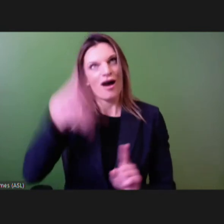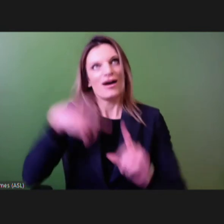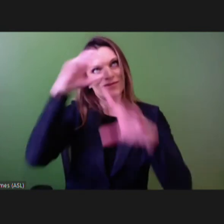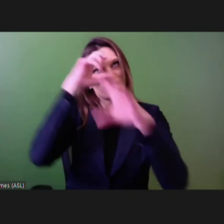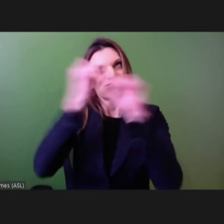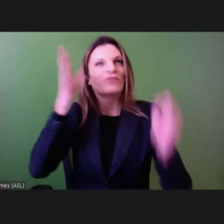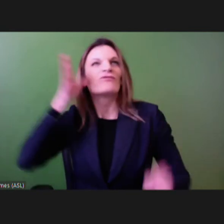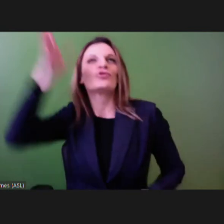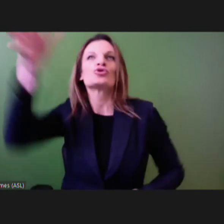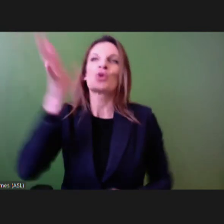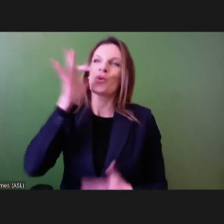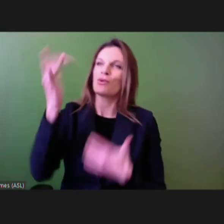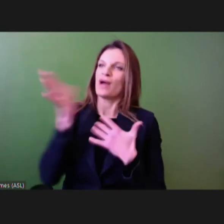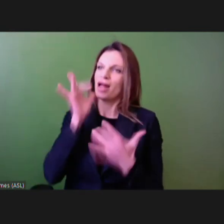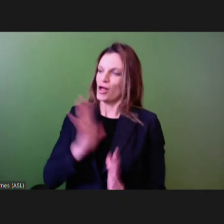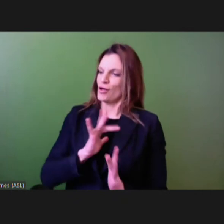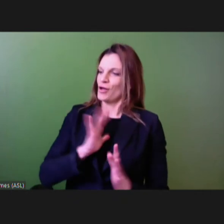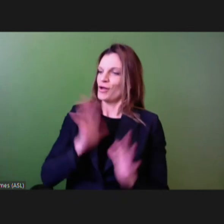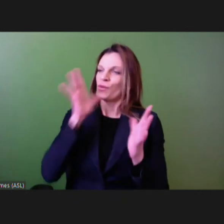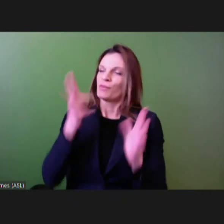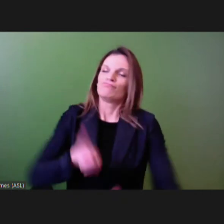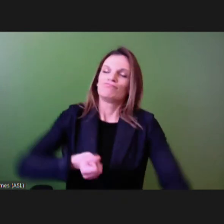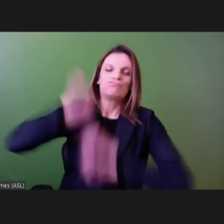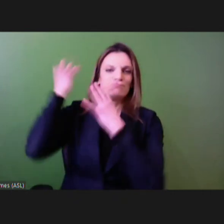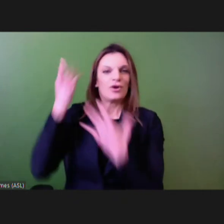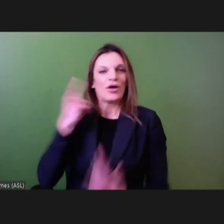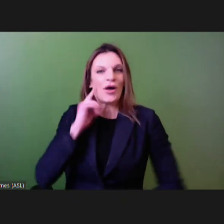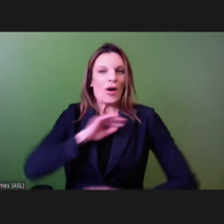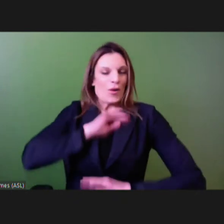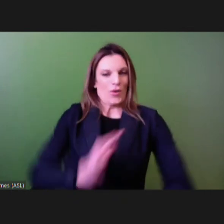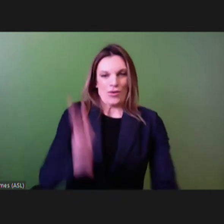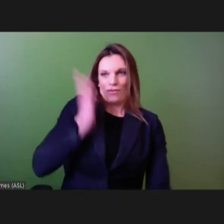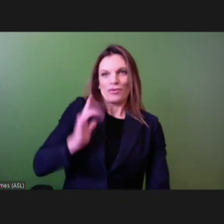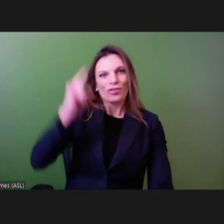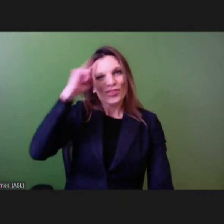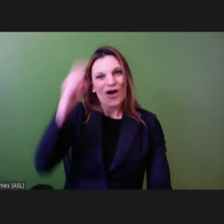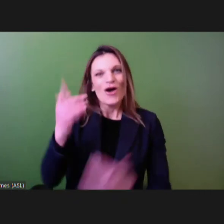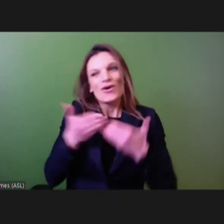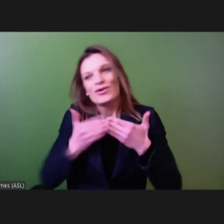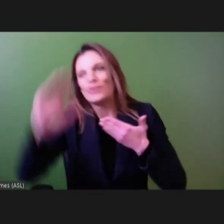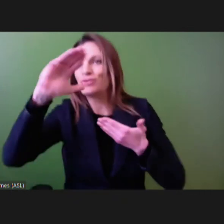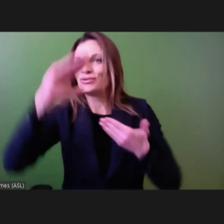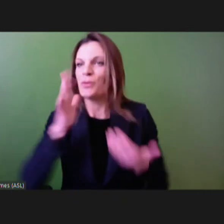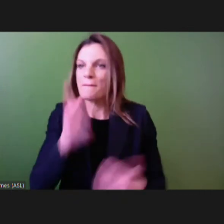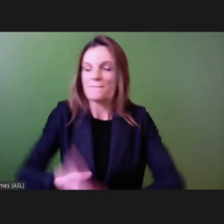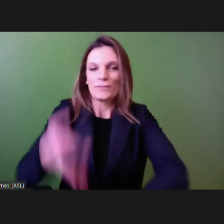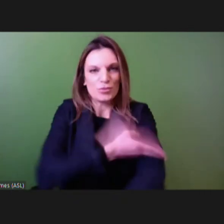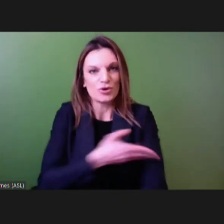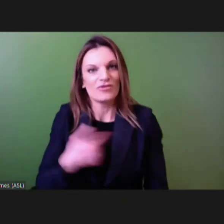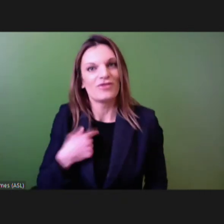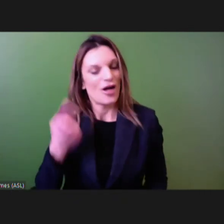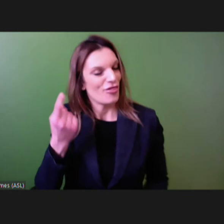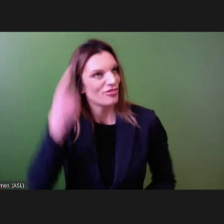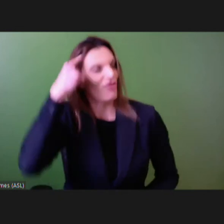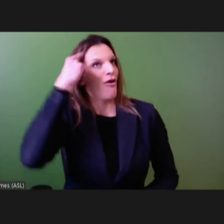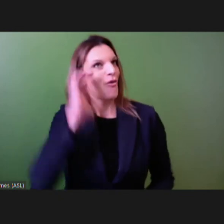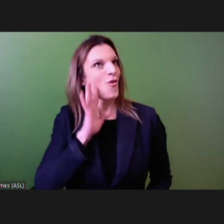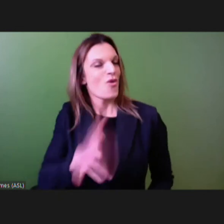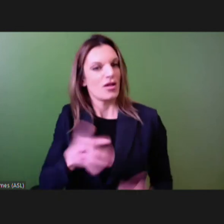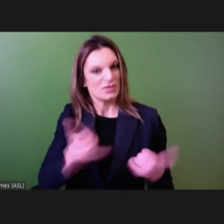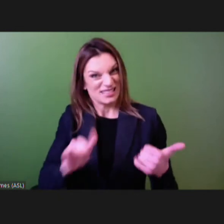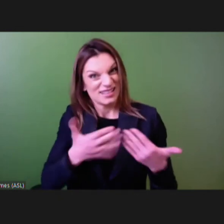and grandparents and others who breathed a sigh of relief then to believe that we had this opportunity, yet to still